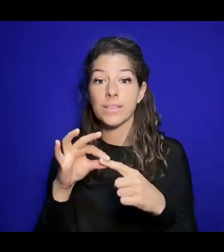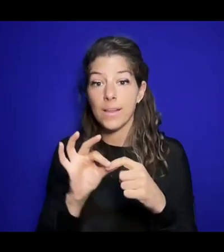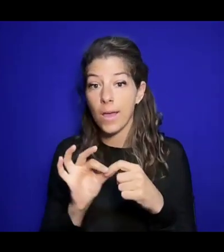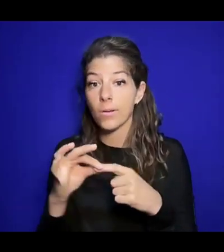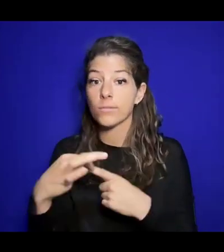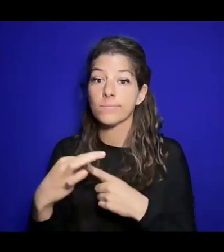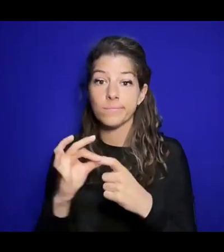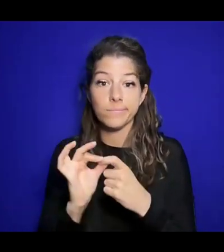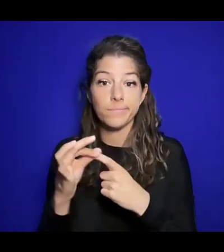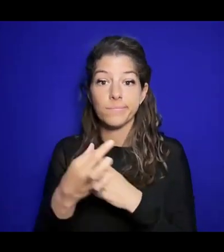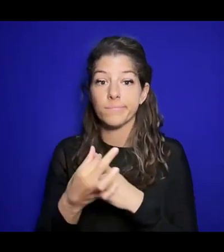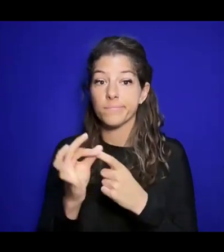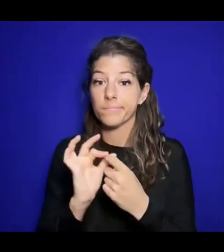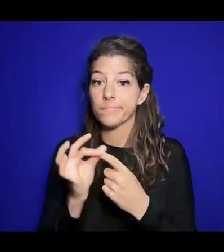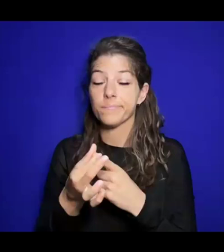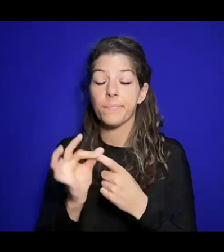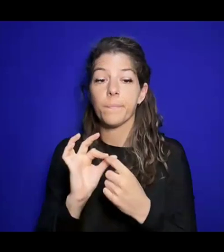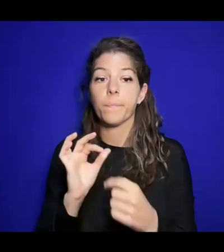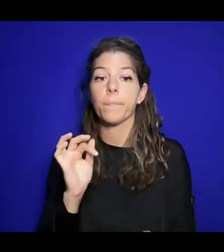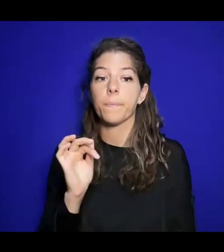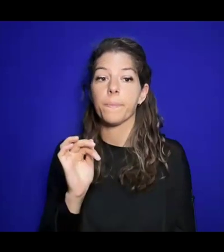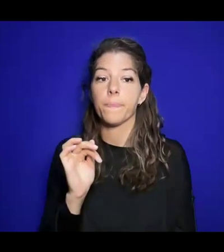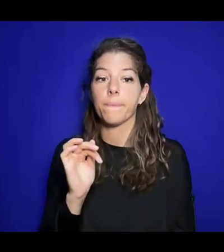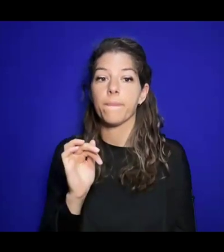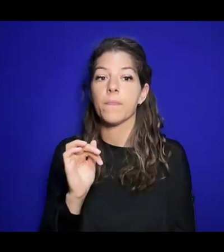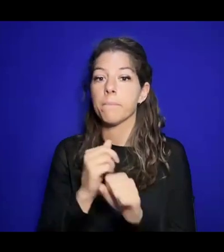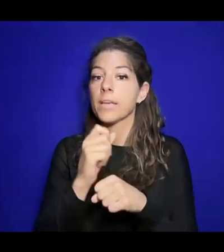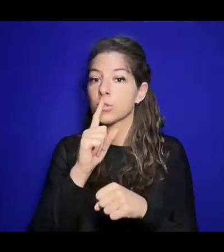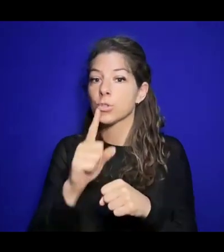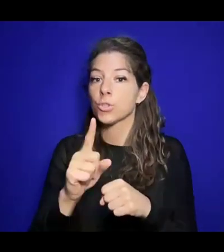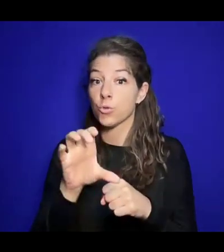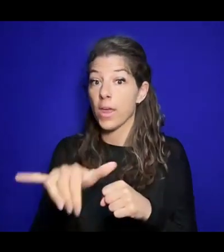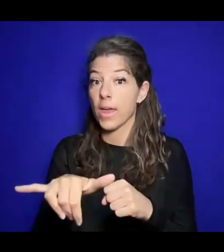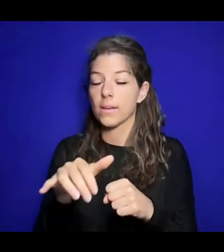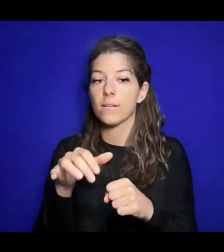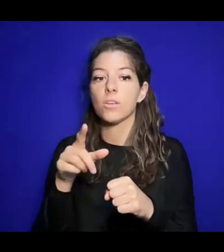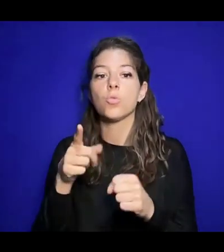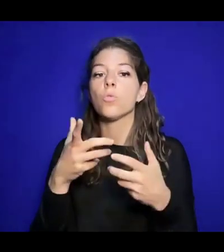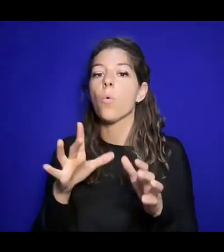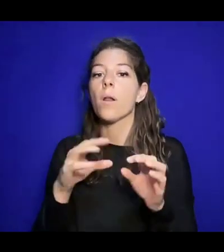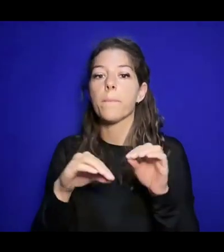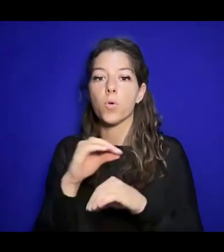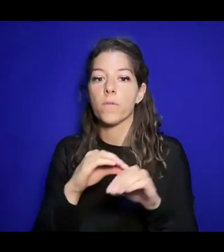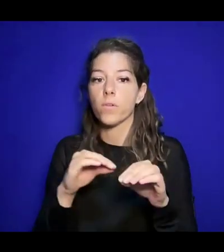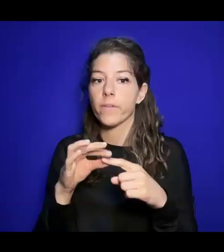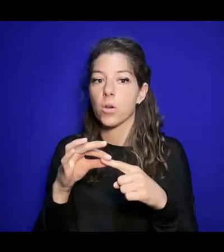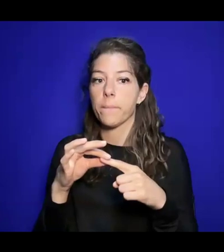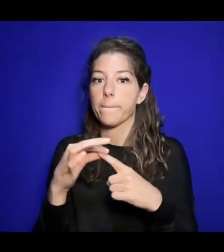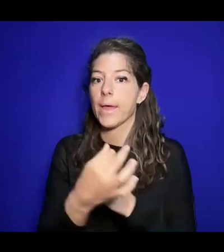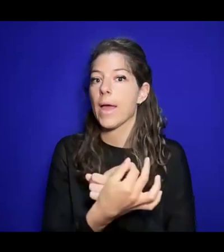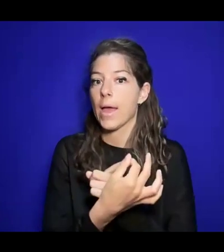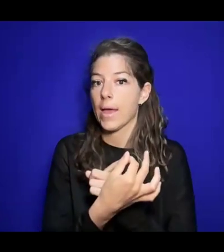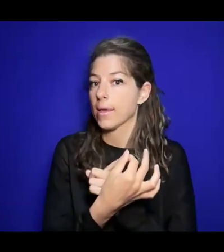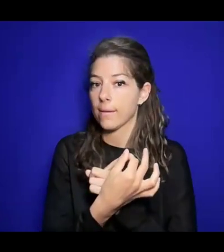move it back, you can move it in and out. Be sure and do that. Now, you don't want to move your finger back to the back of